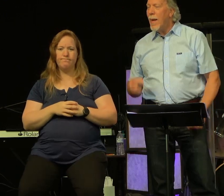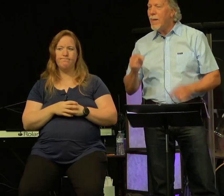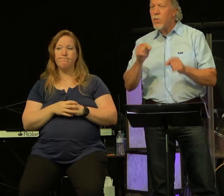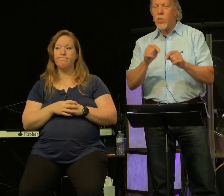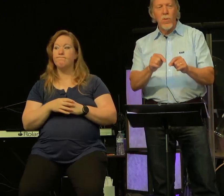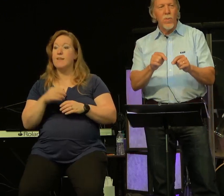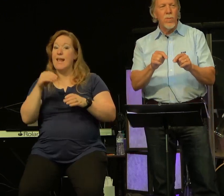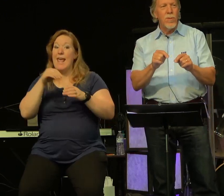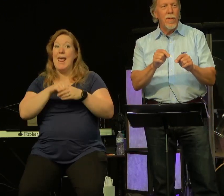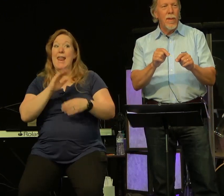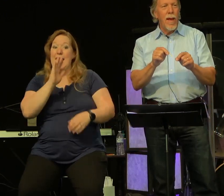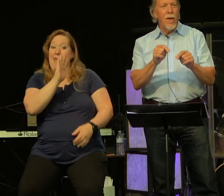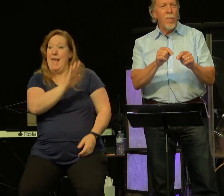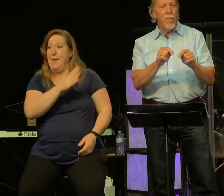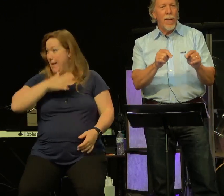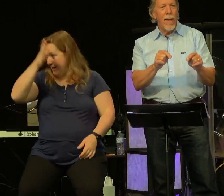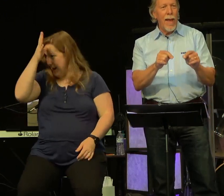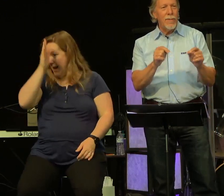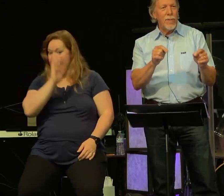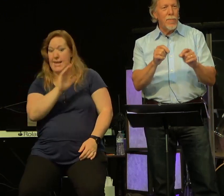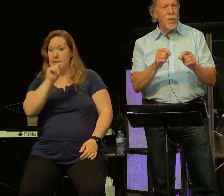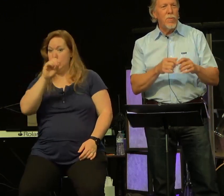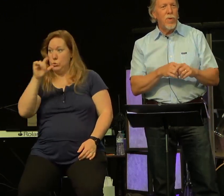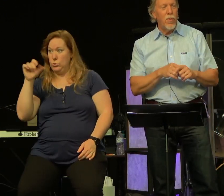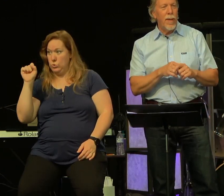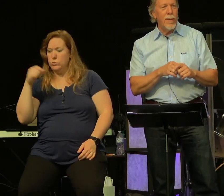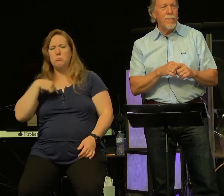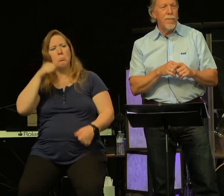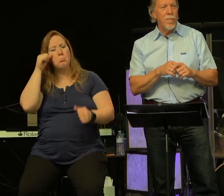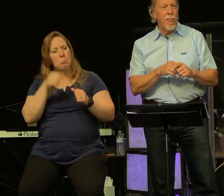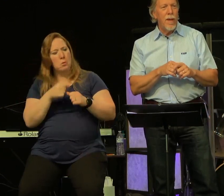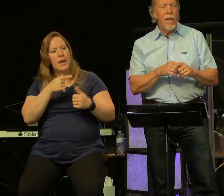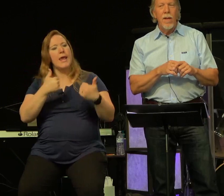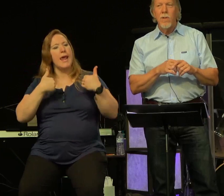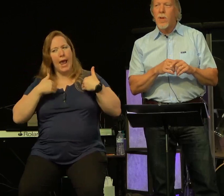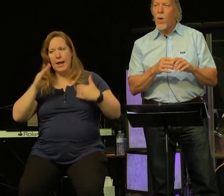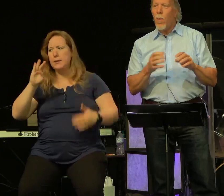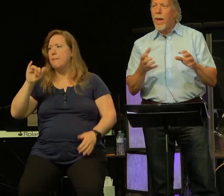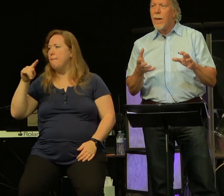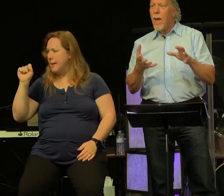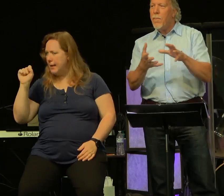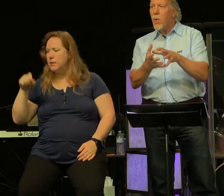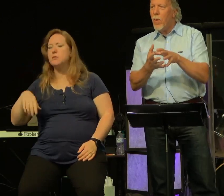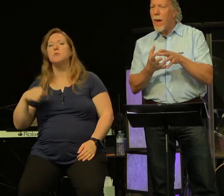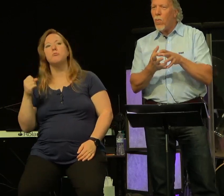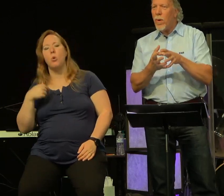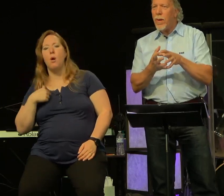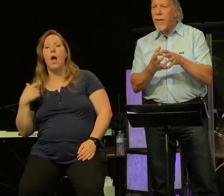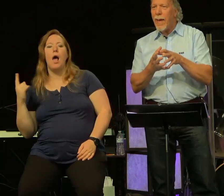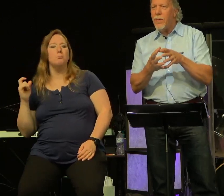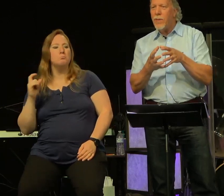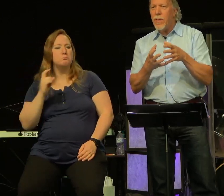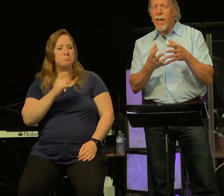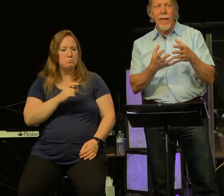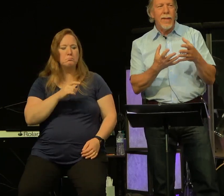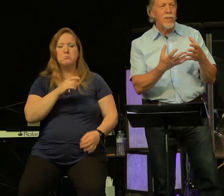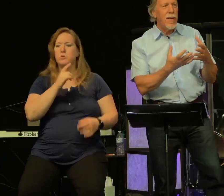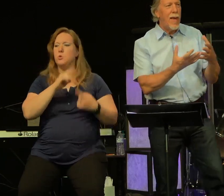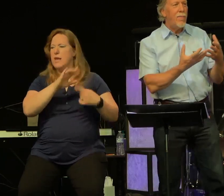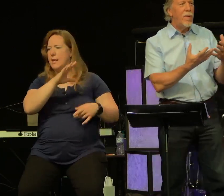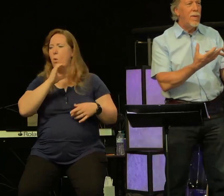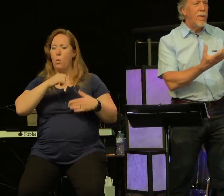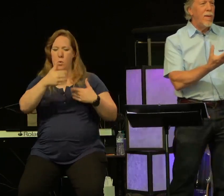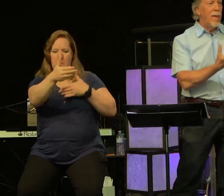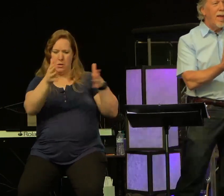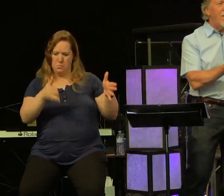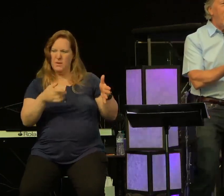in his tools, I remember he had some drill bits. So I went and pulled out one of the cases that he had